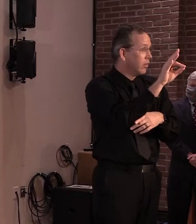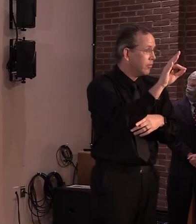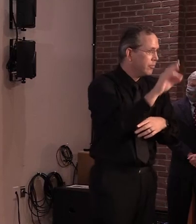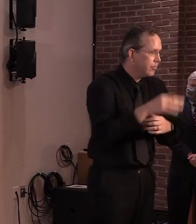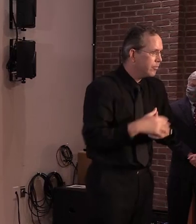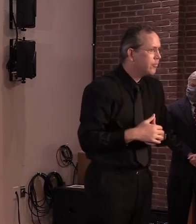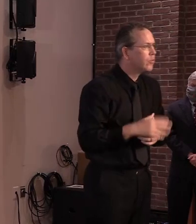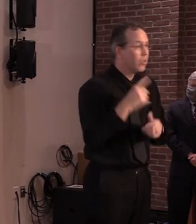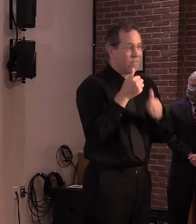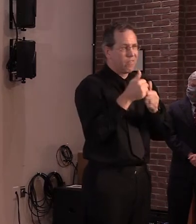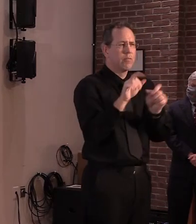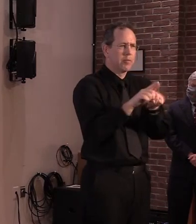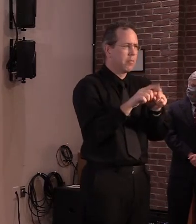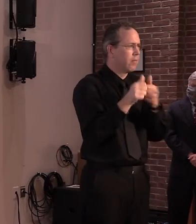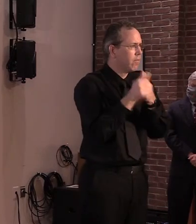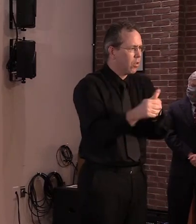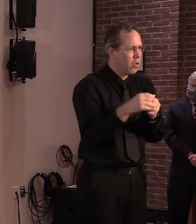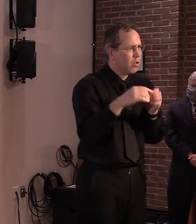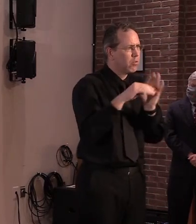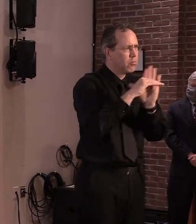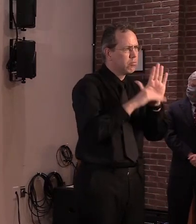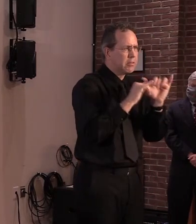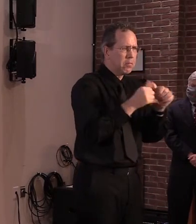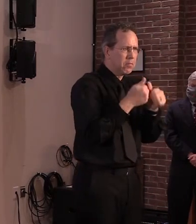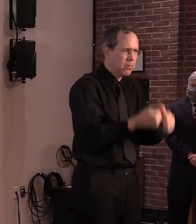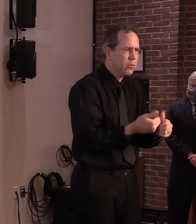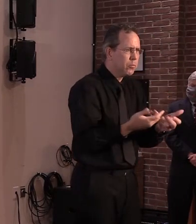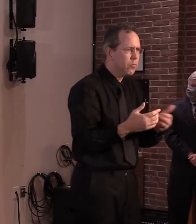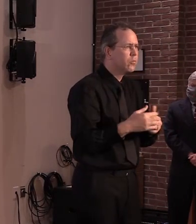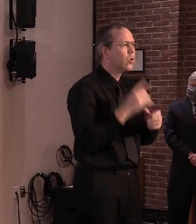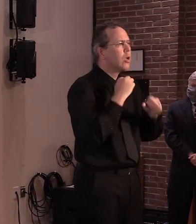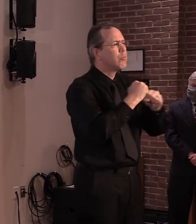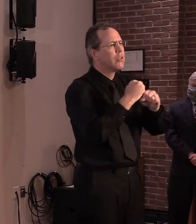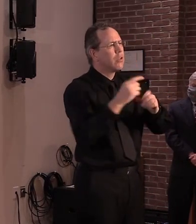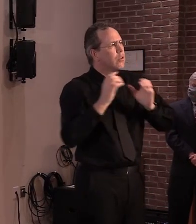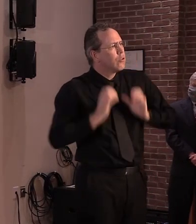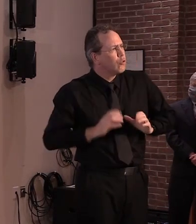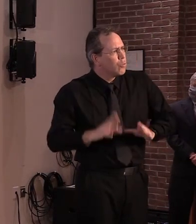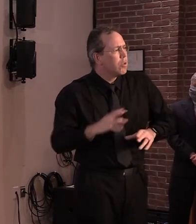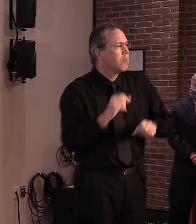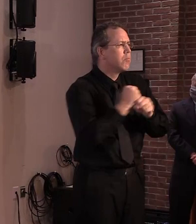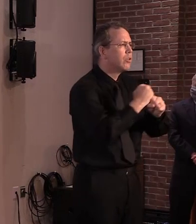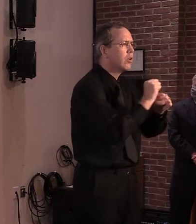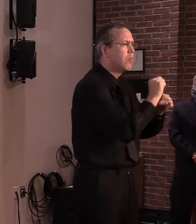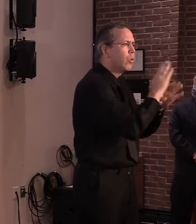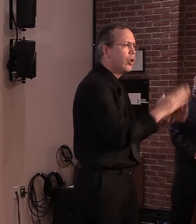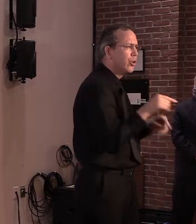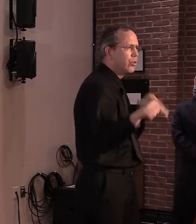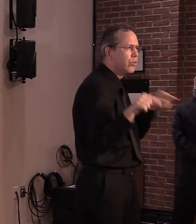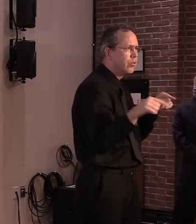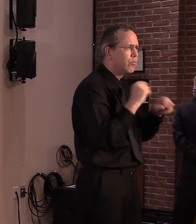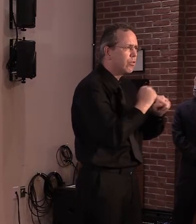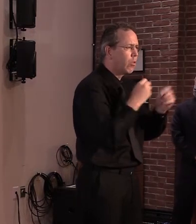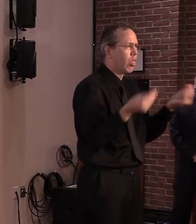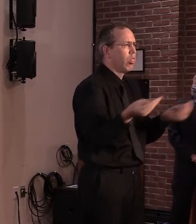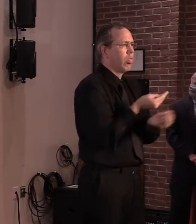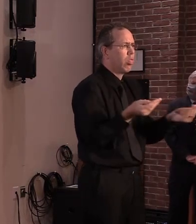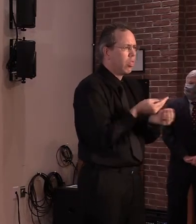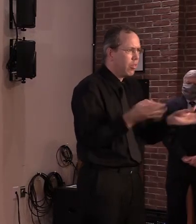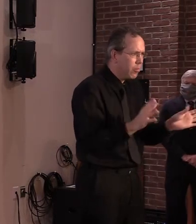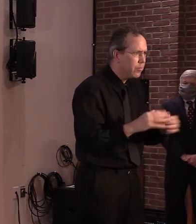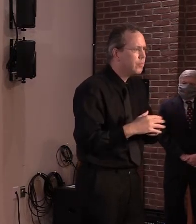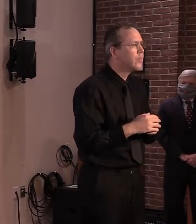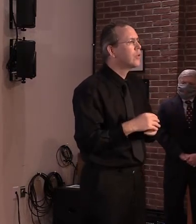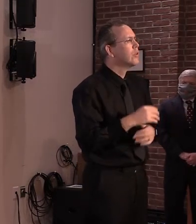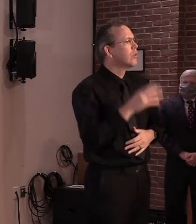customers. In a moment, Dr. Levine will outline the next phase of our medical restart, which